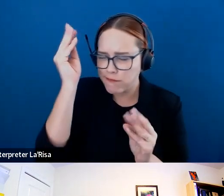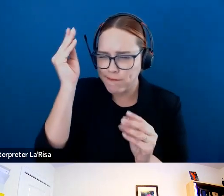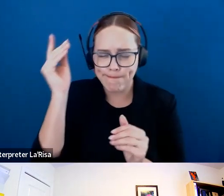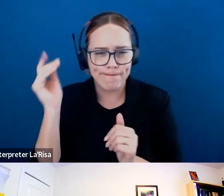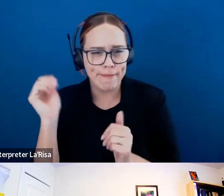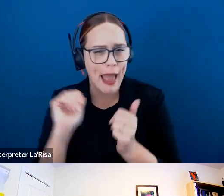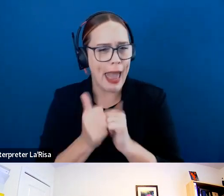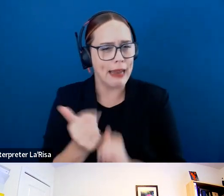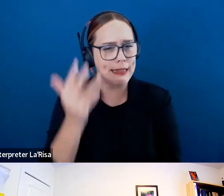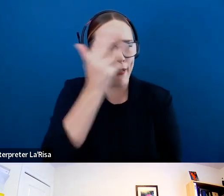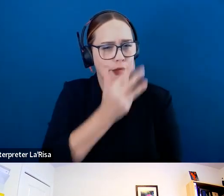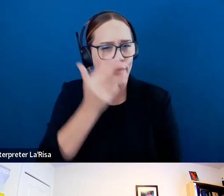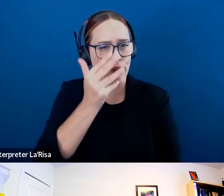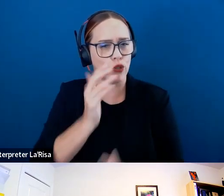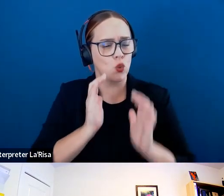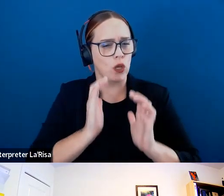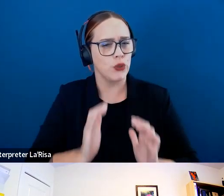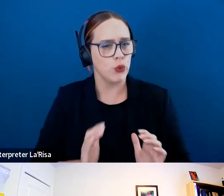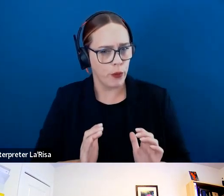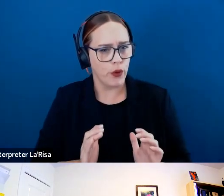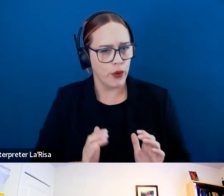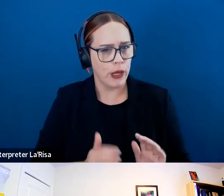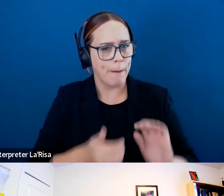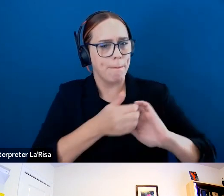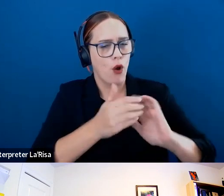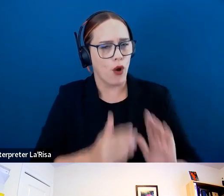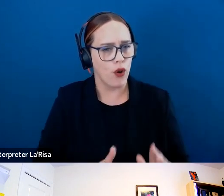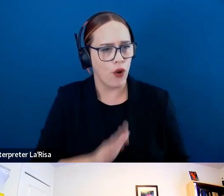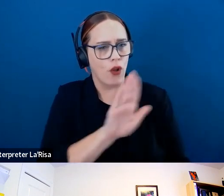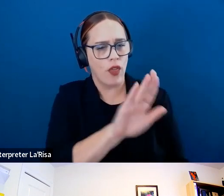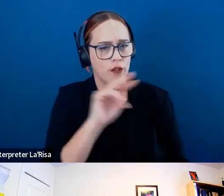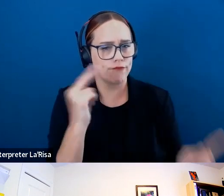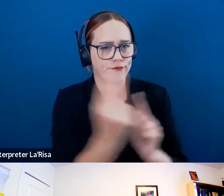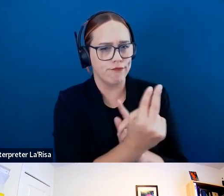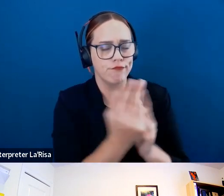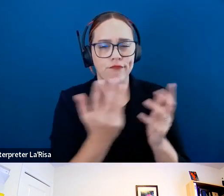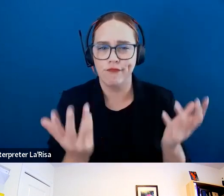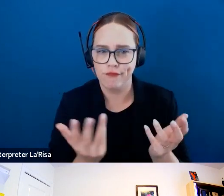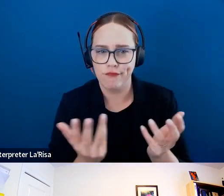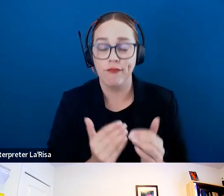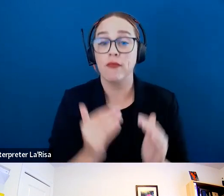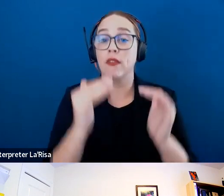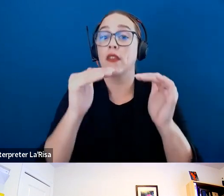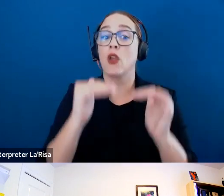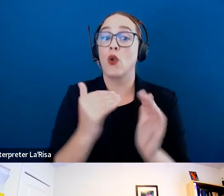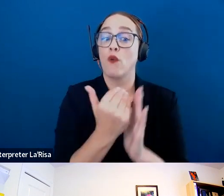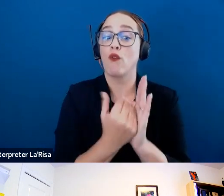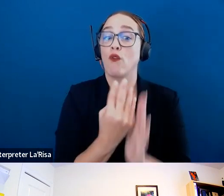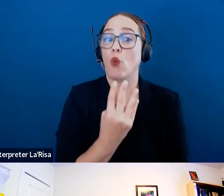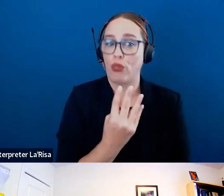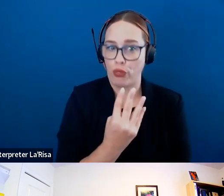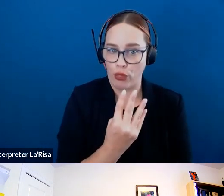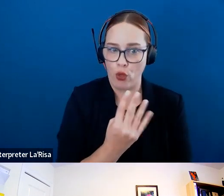to consumers and to our partner agencies? The fourth one is organizational delivery